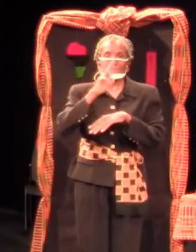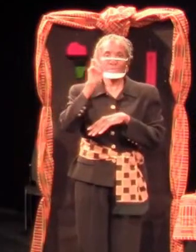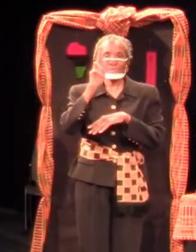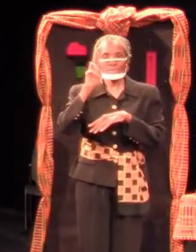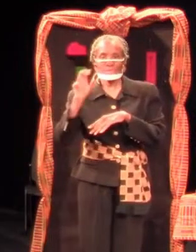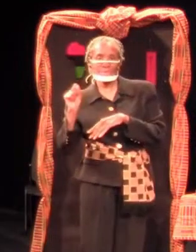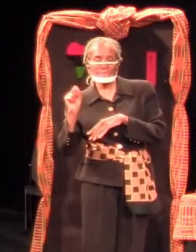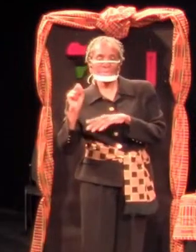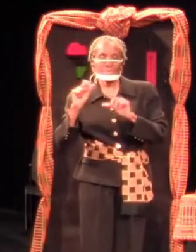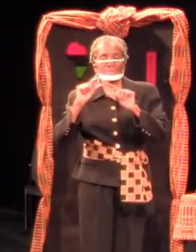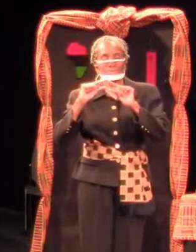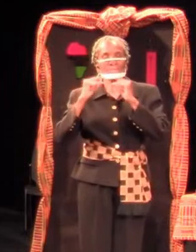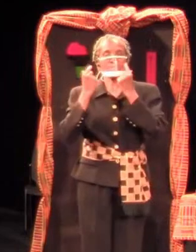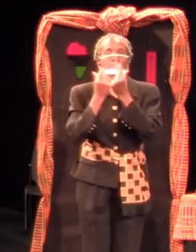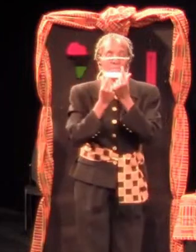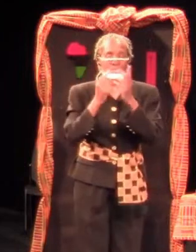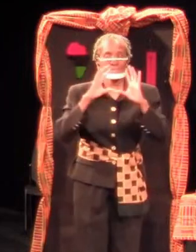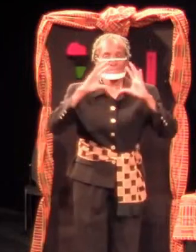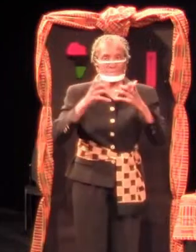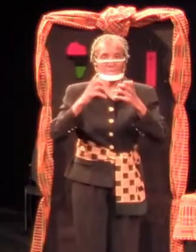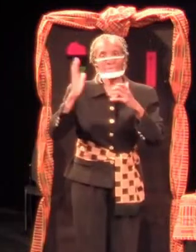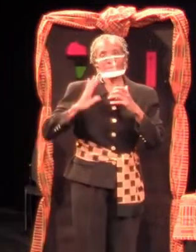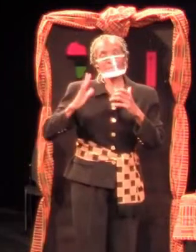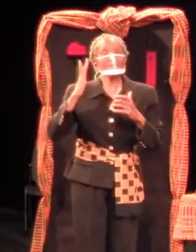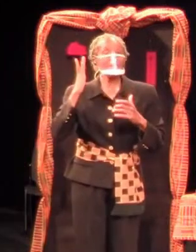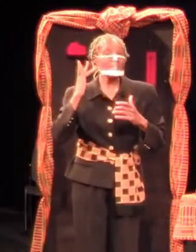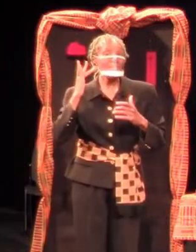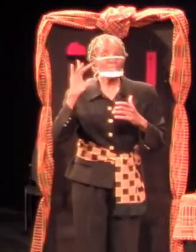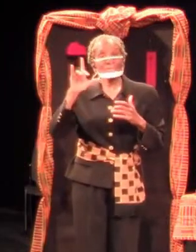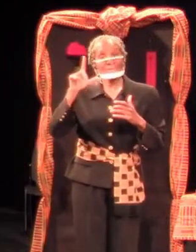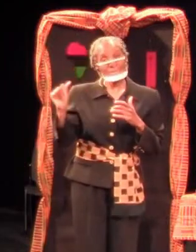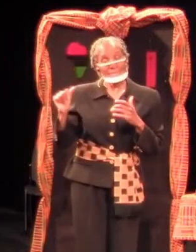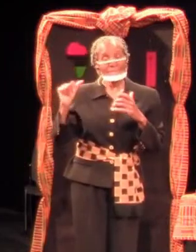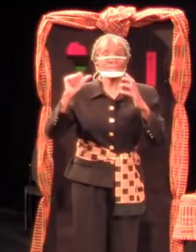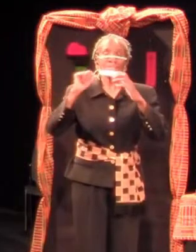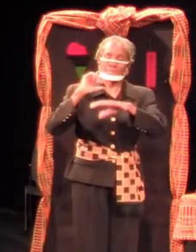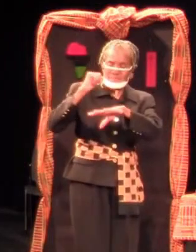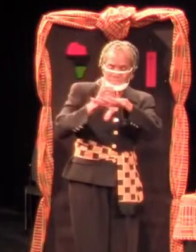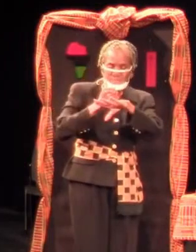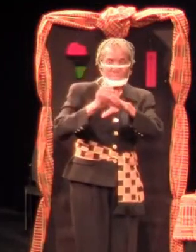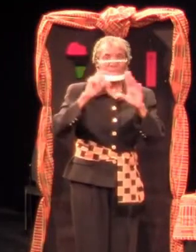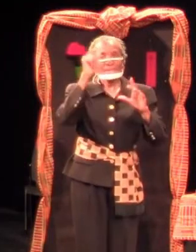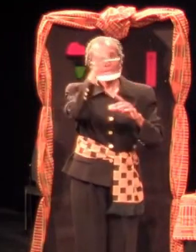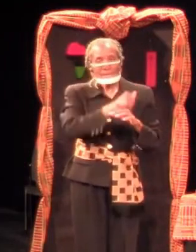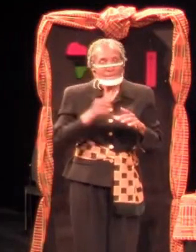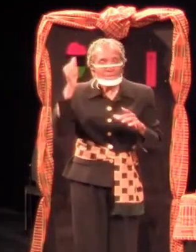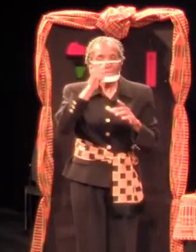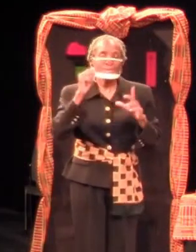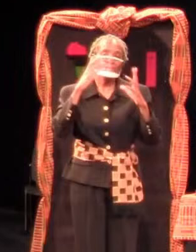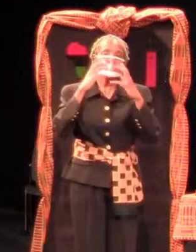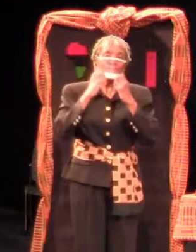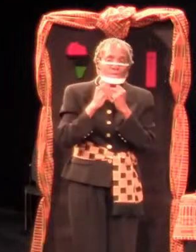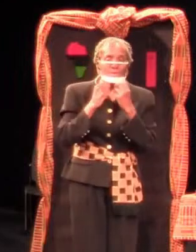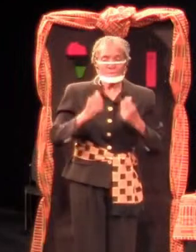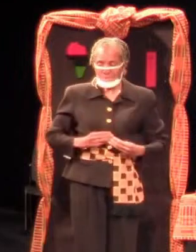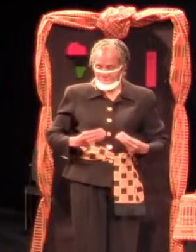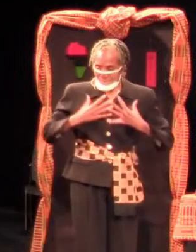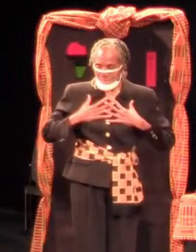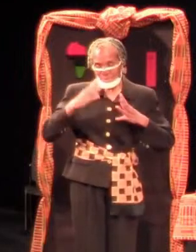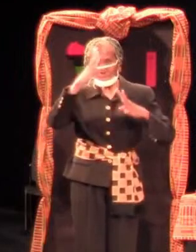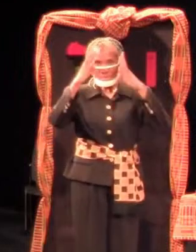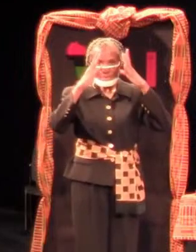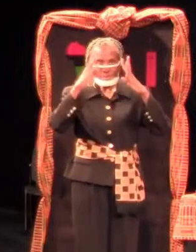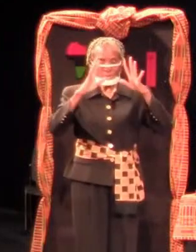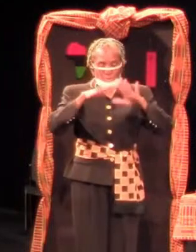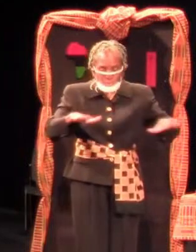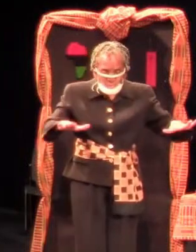U, small s. It was done as an expression of African values in order to accommodate the wishes and inspire the